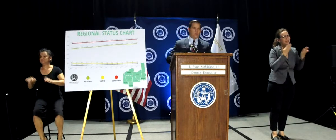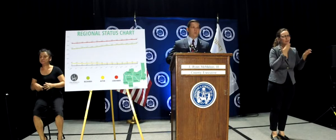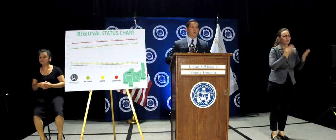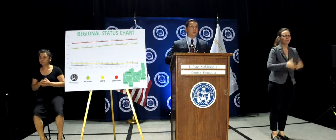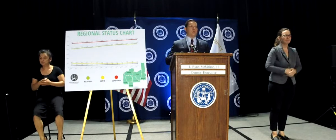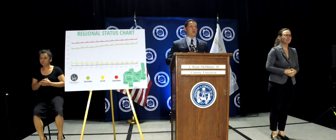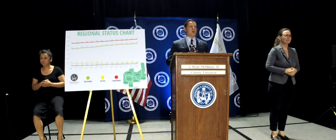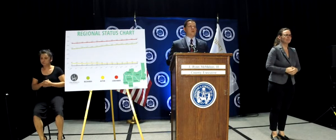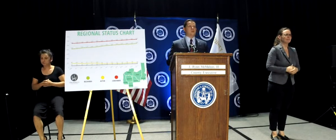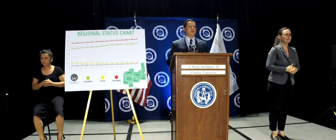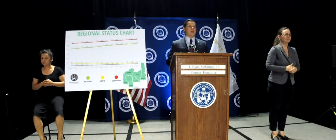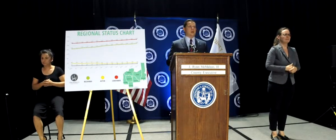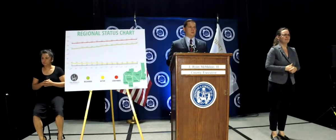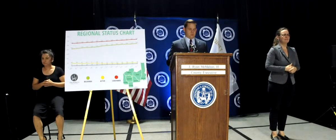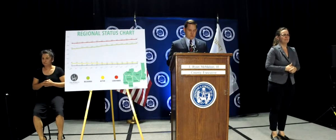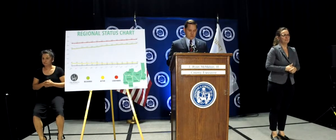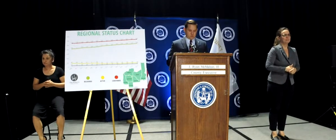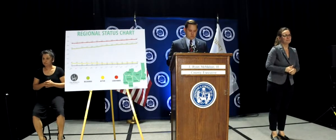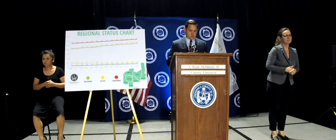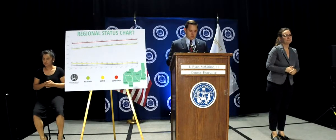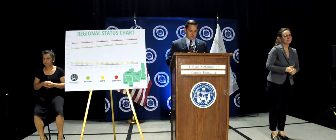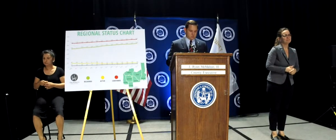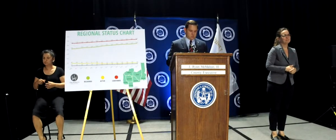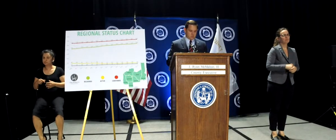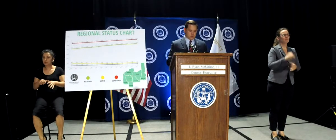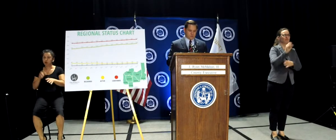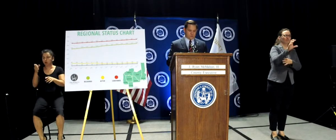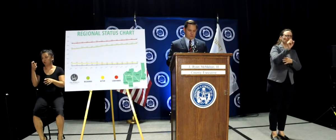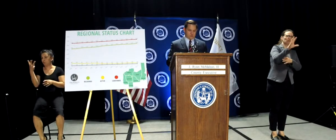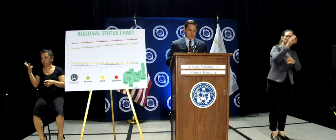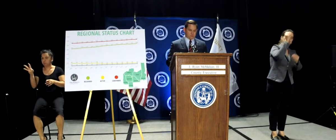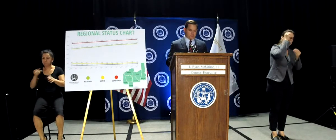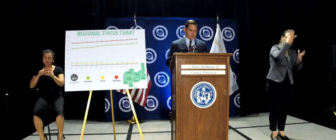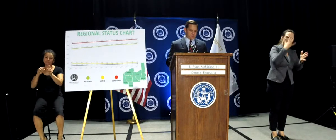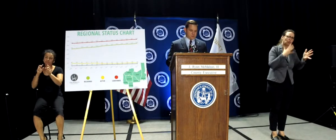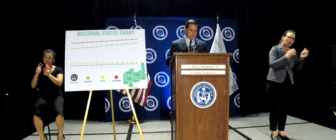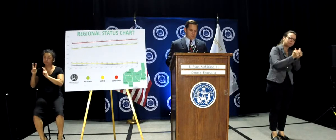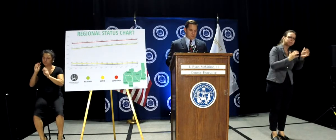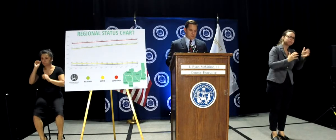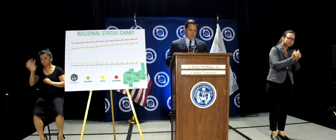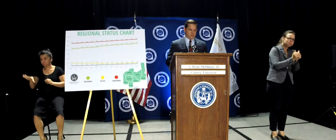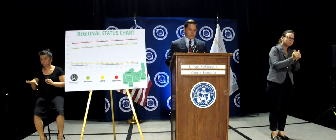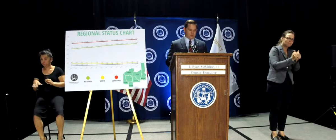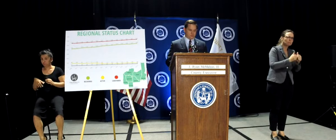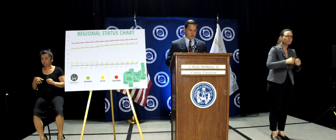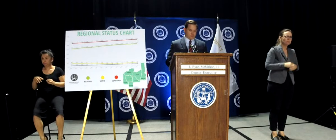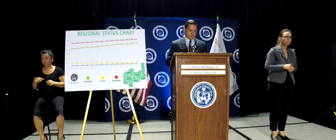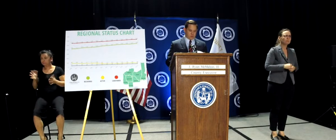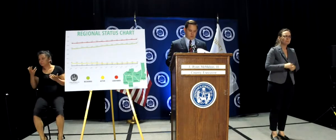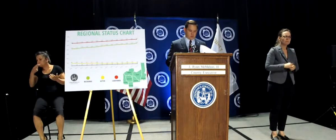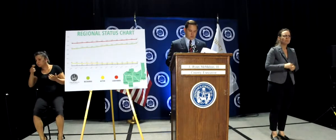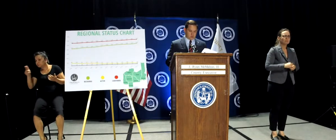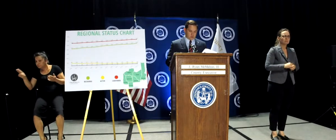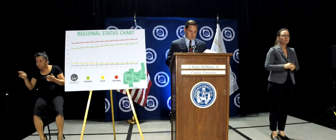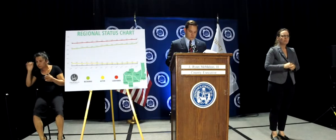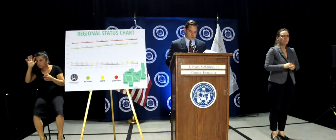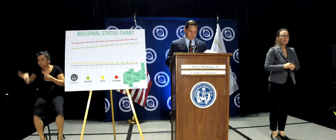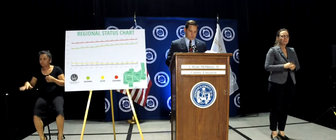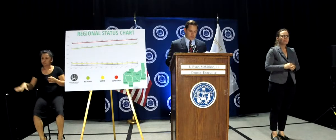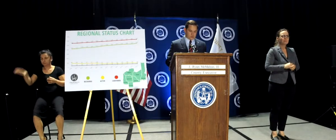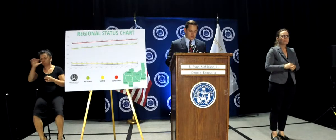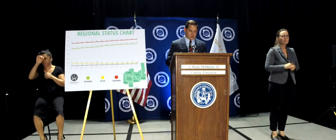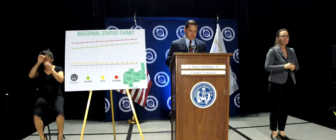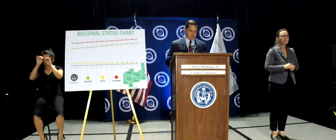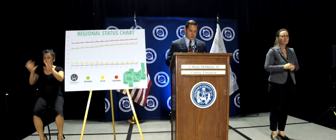We'll go over some data, give some assessments, some information for everybody. Then we'll